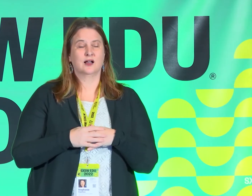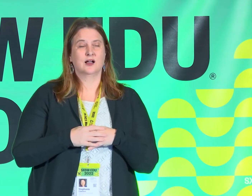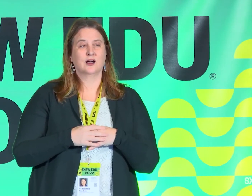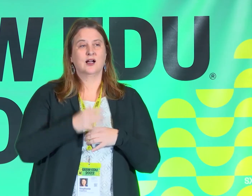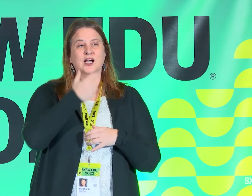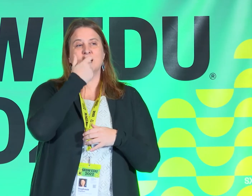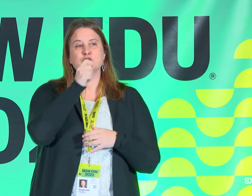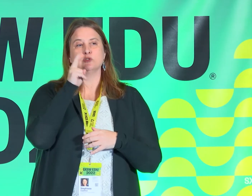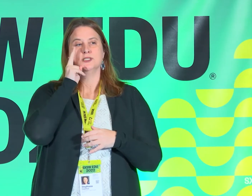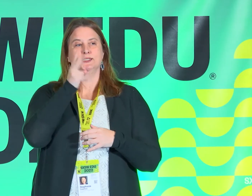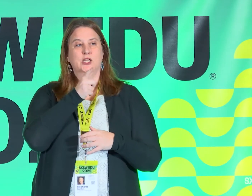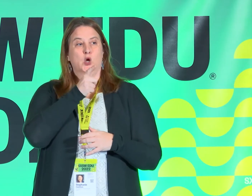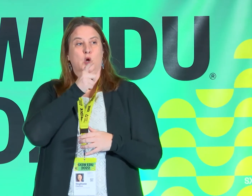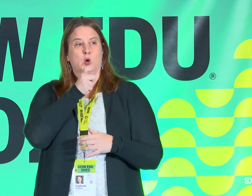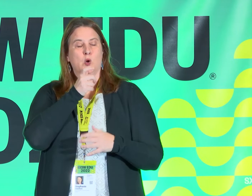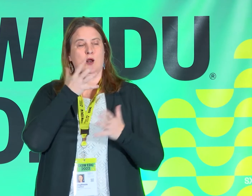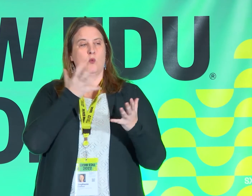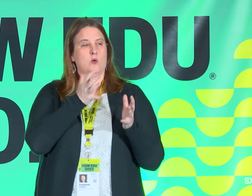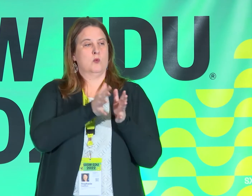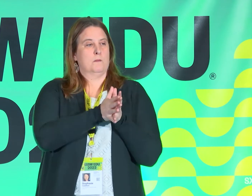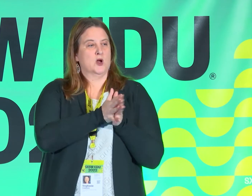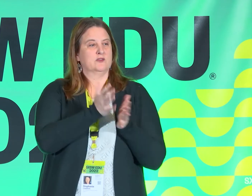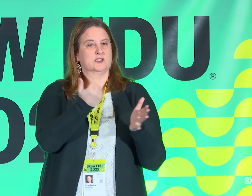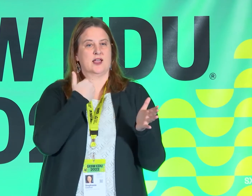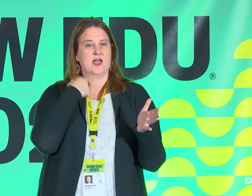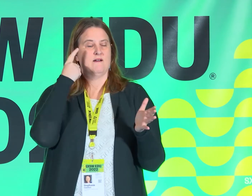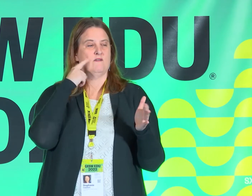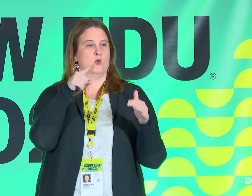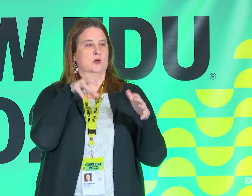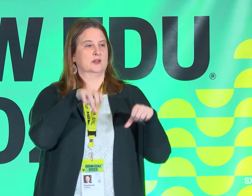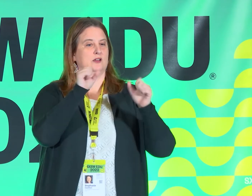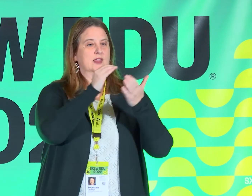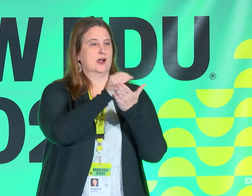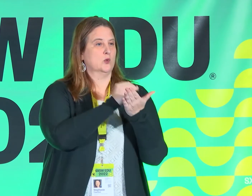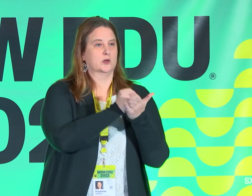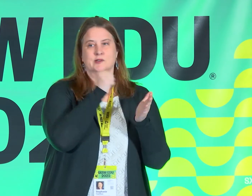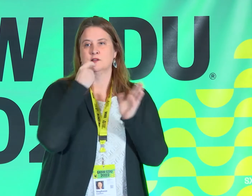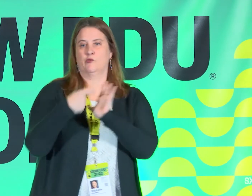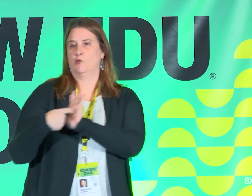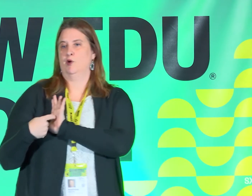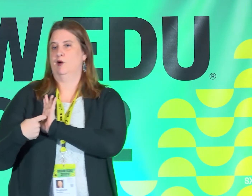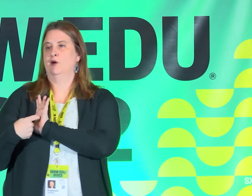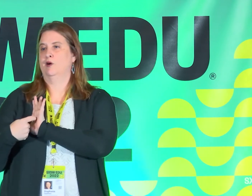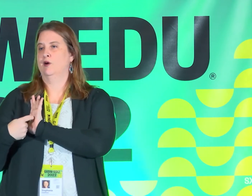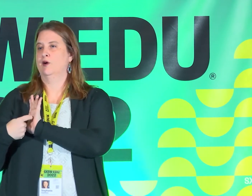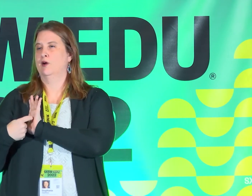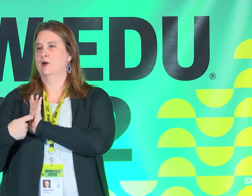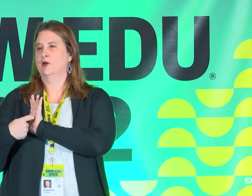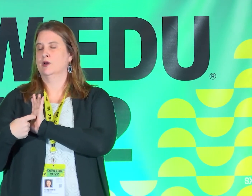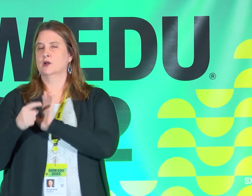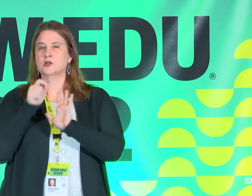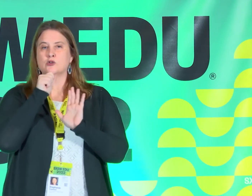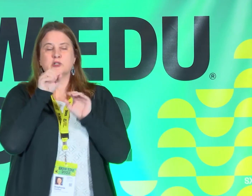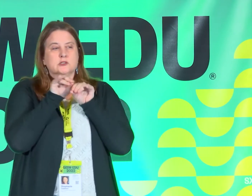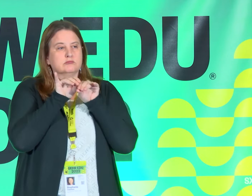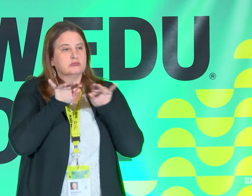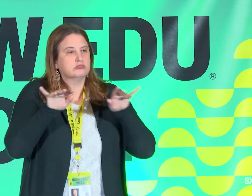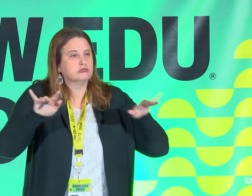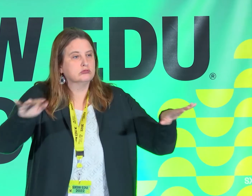educational department. It's really interesting to see who takes this course and what their motivation is, because it's not a required course. It's